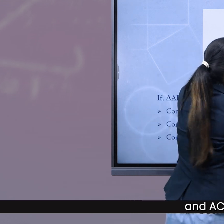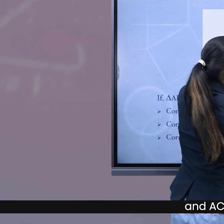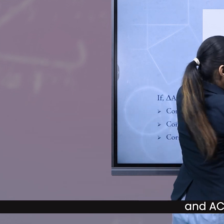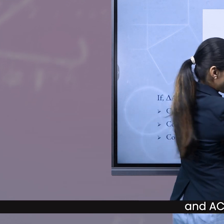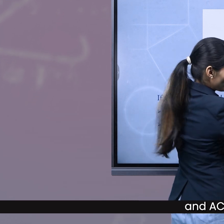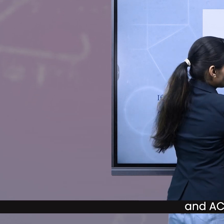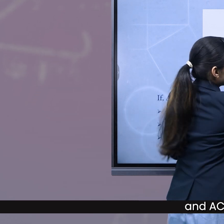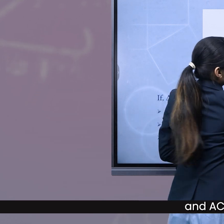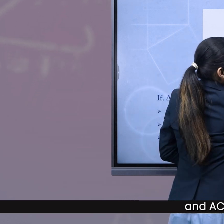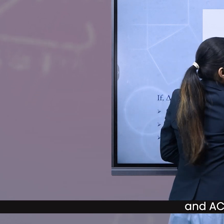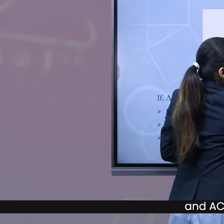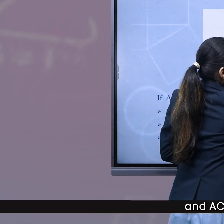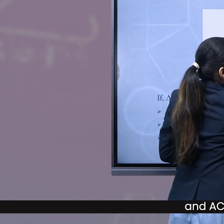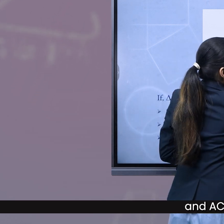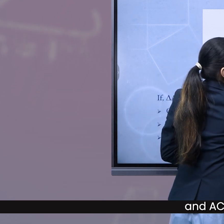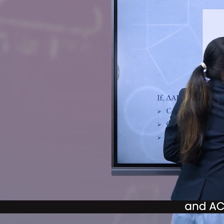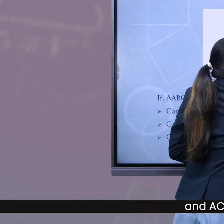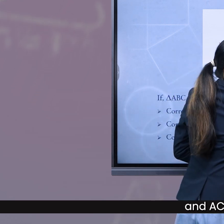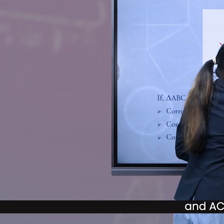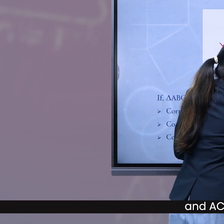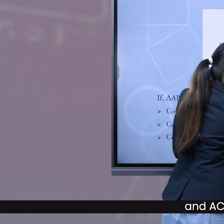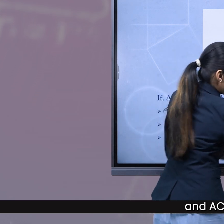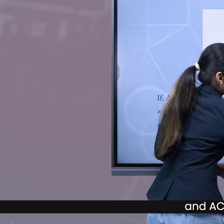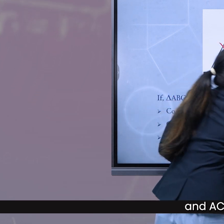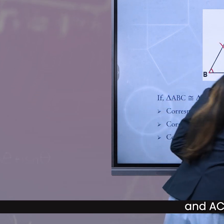and AC is equal to FE.